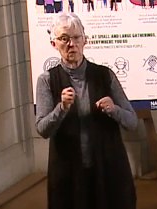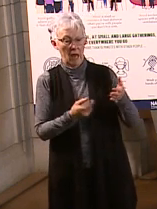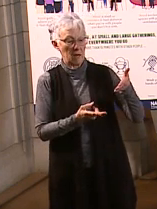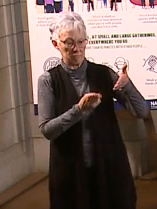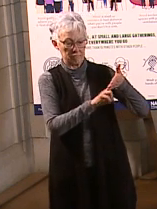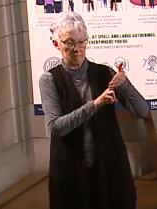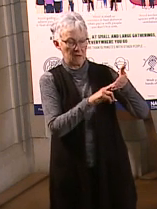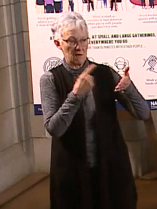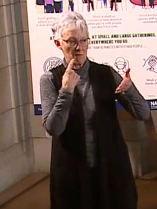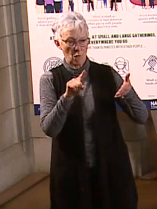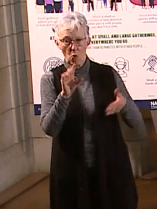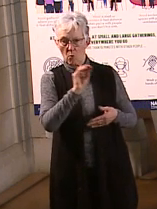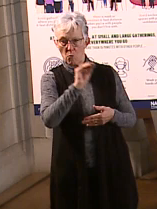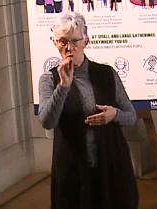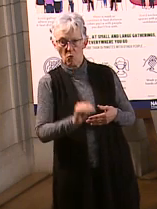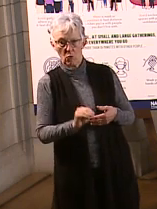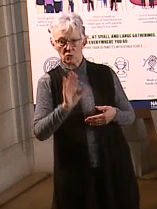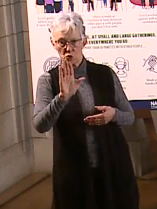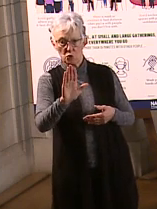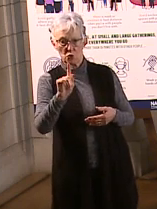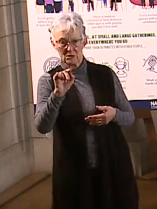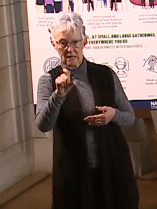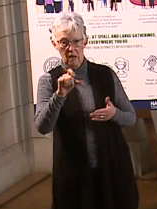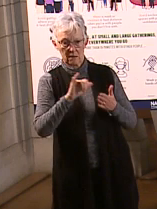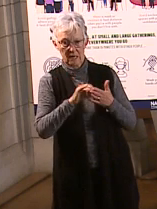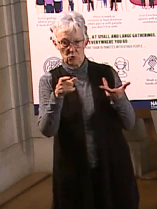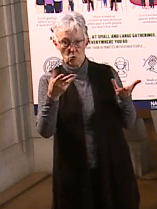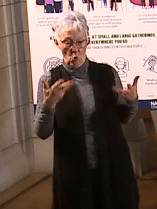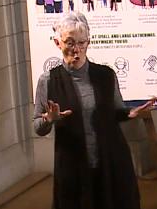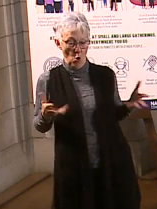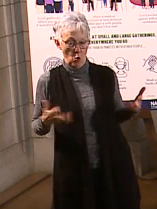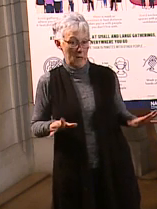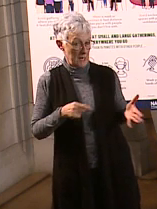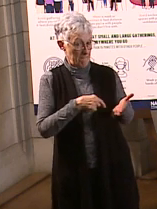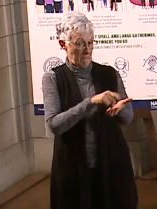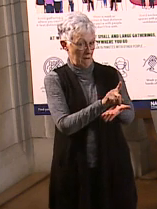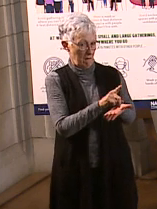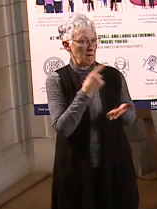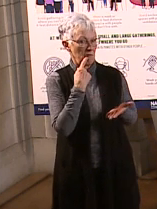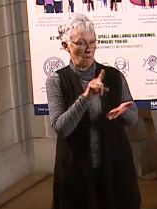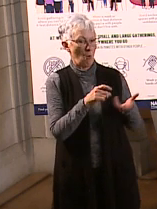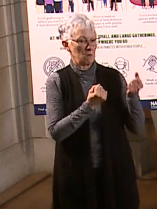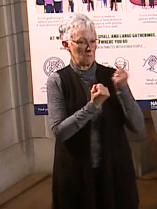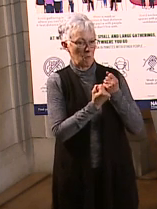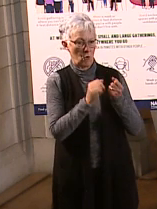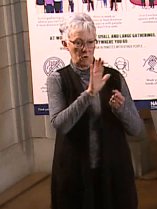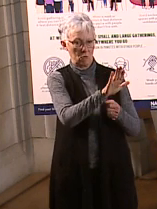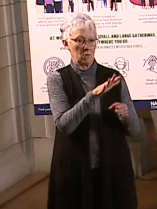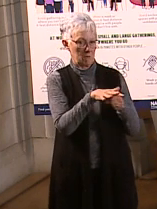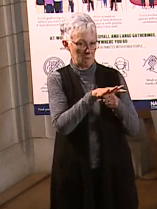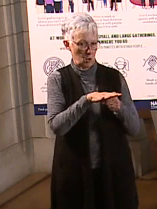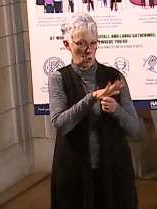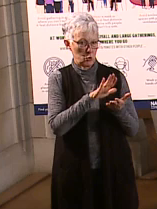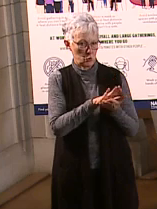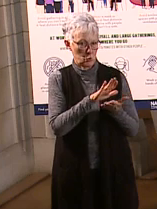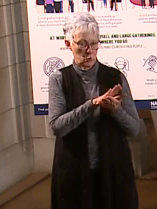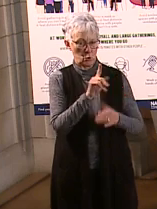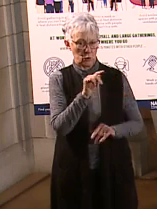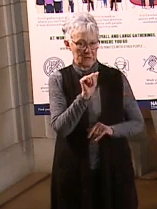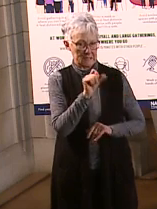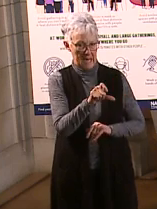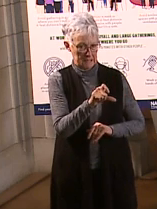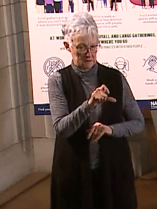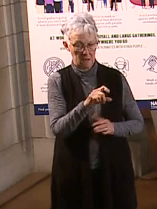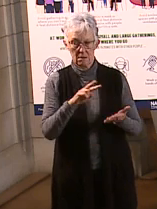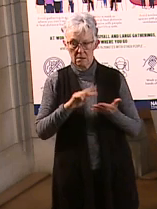a portion of the school district taxes you've paid. And as the governor emphasized, a refundable credit.